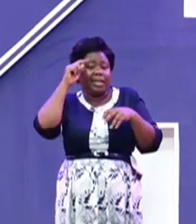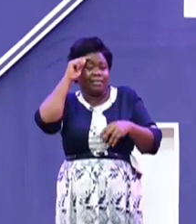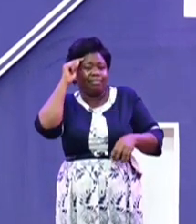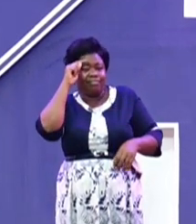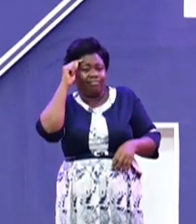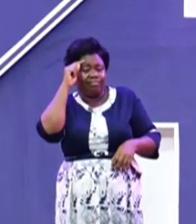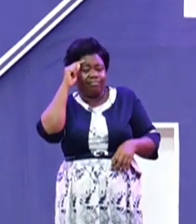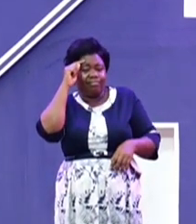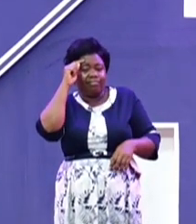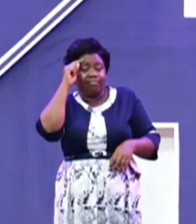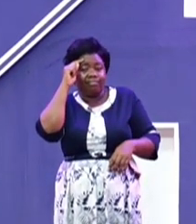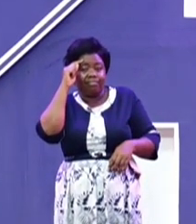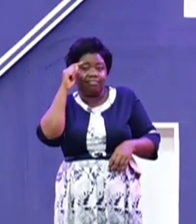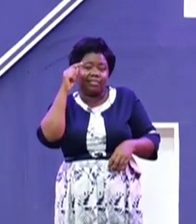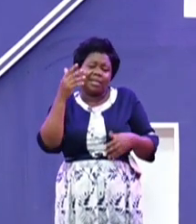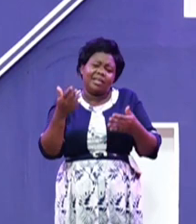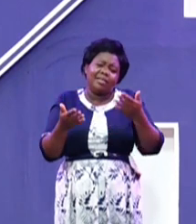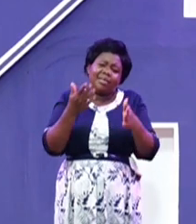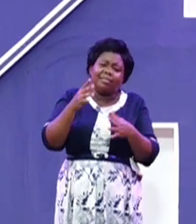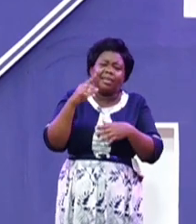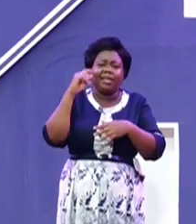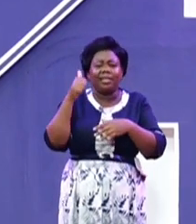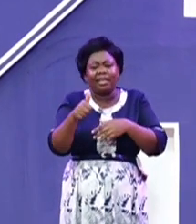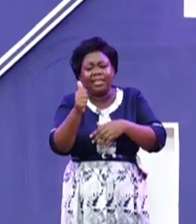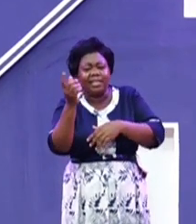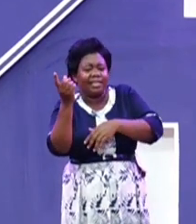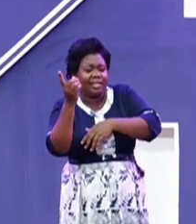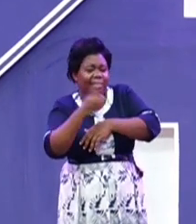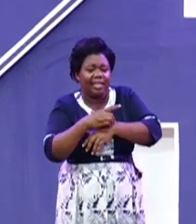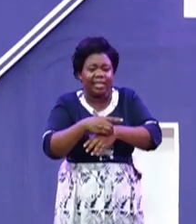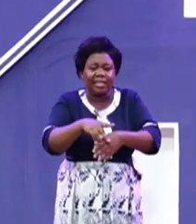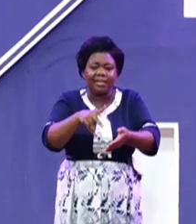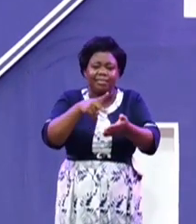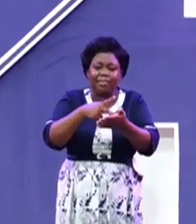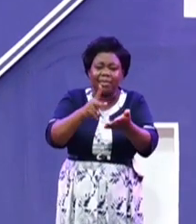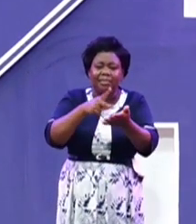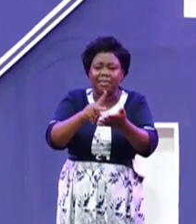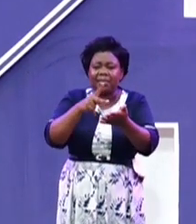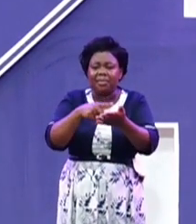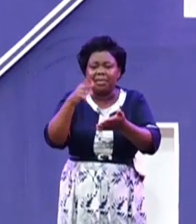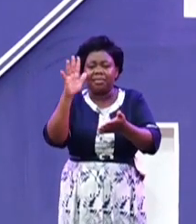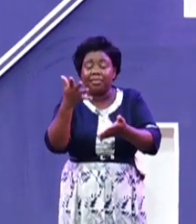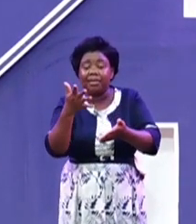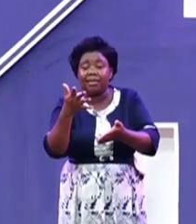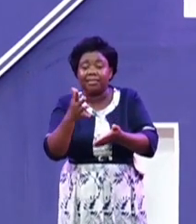Singa buli lunaku bali batuchajinga just 15. If every day they could just charge you 5,000